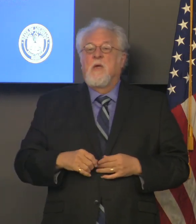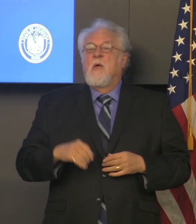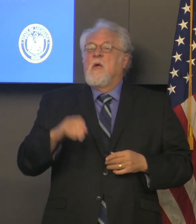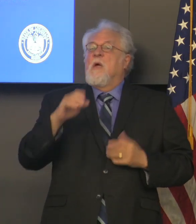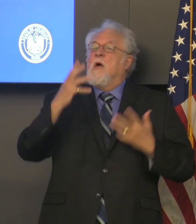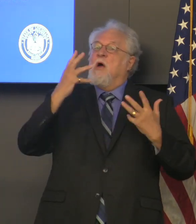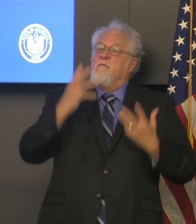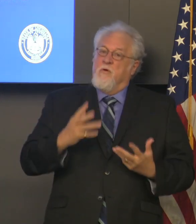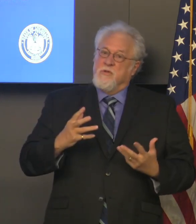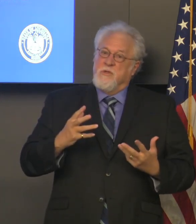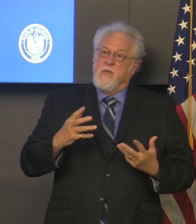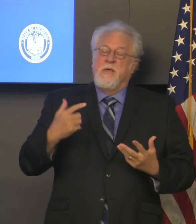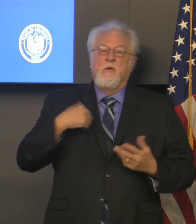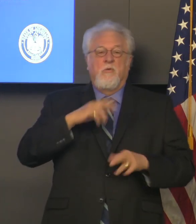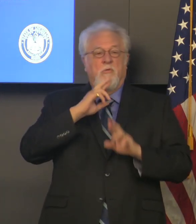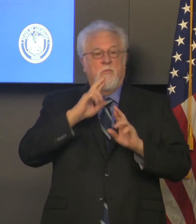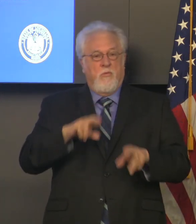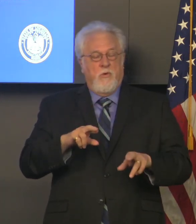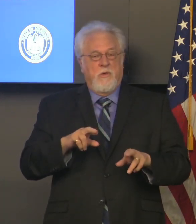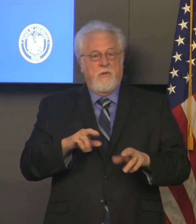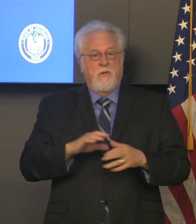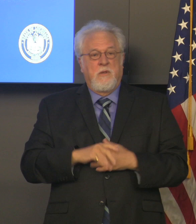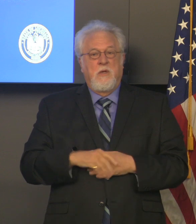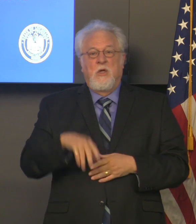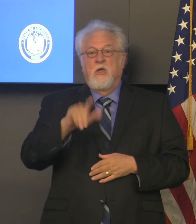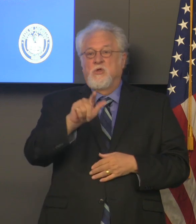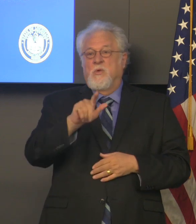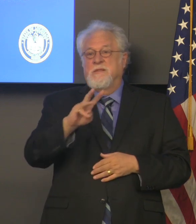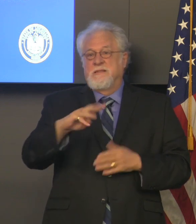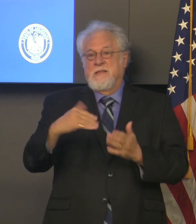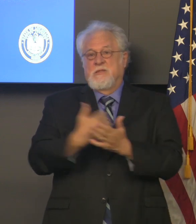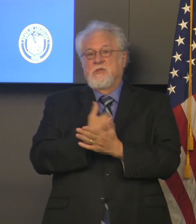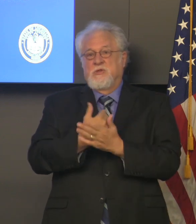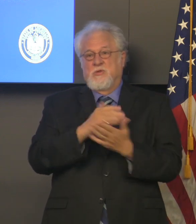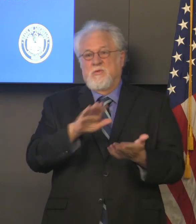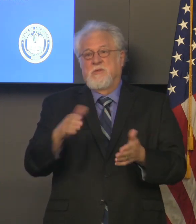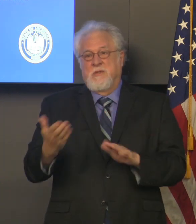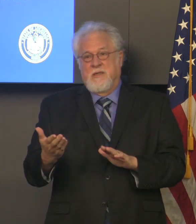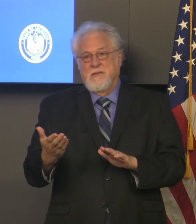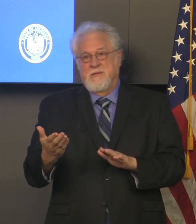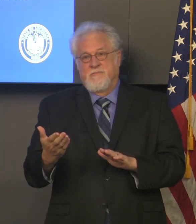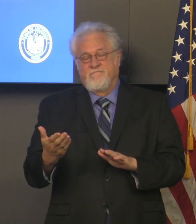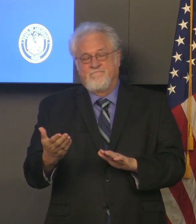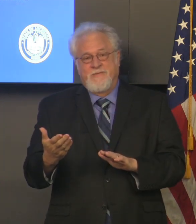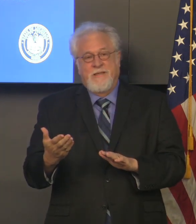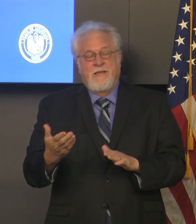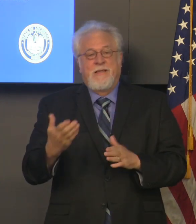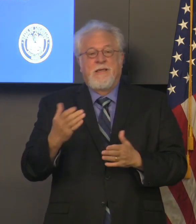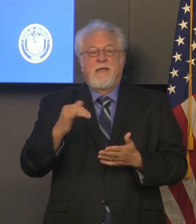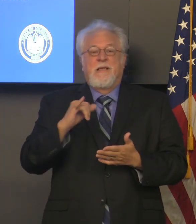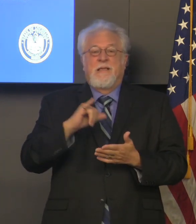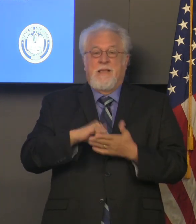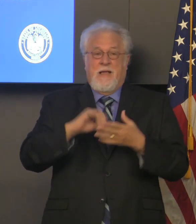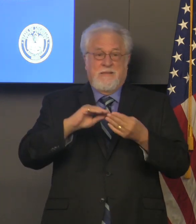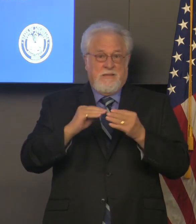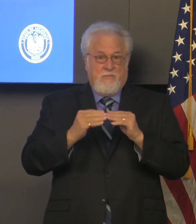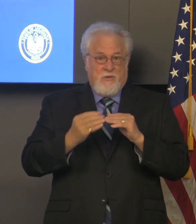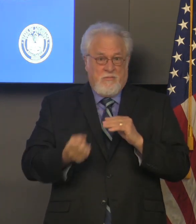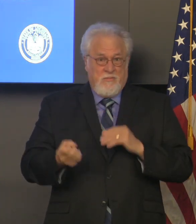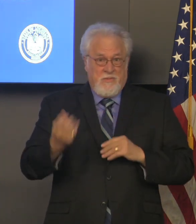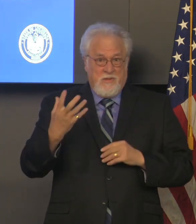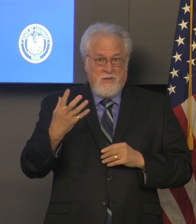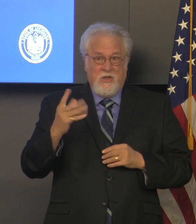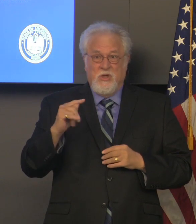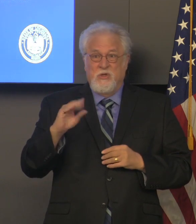Unfortunately, today we're also reporting 26 new deaths. That brings the number of deaths